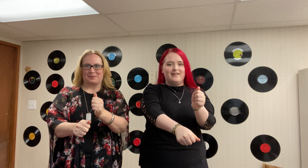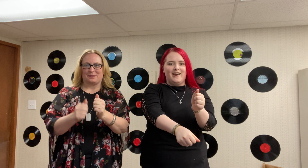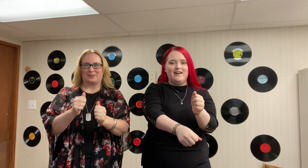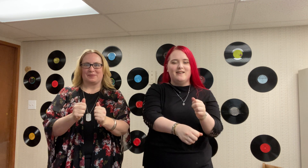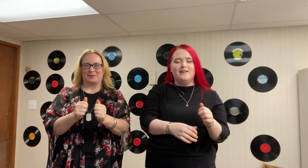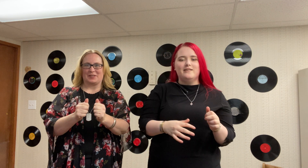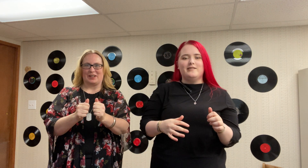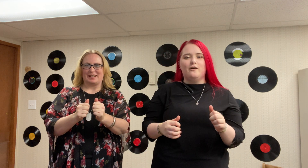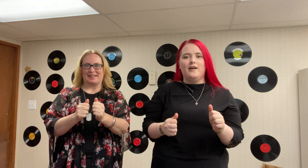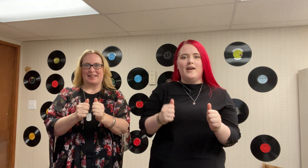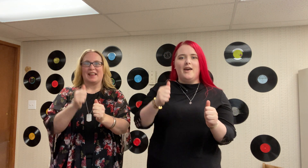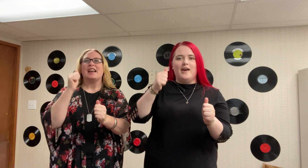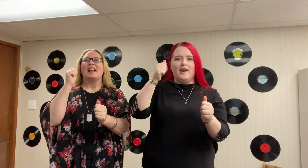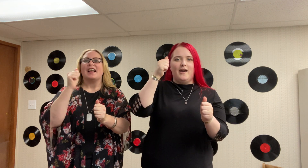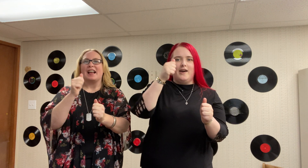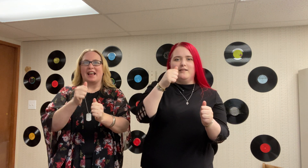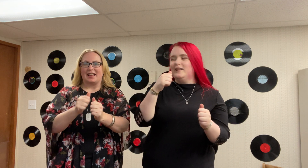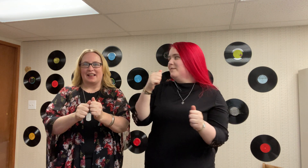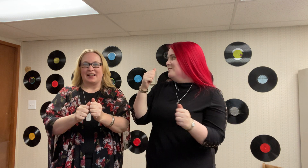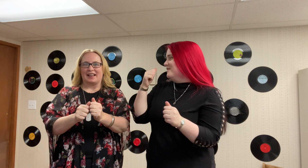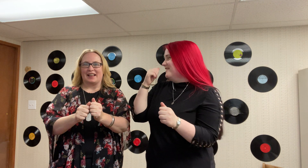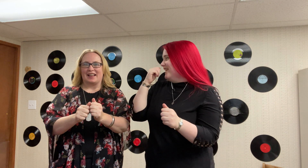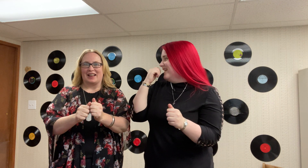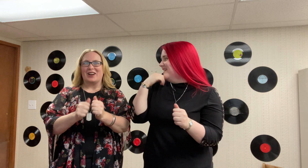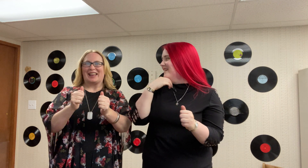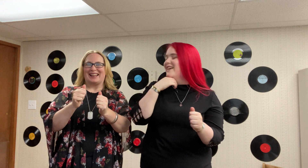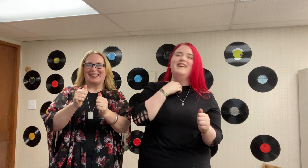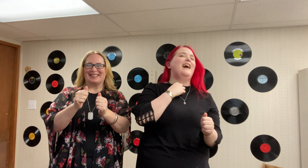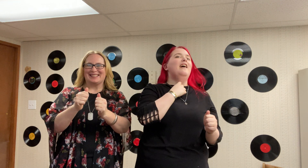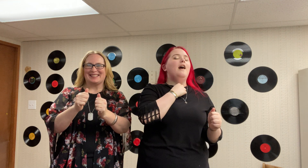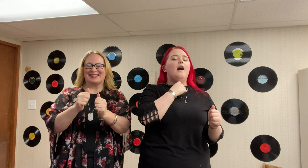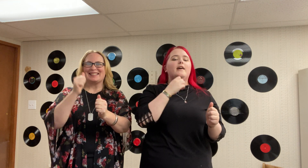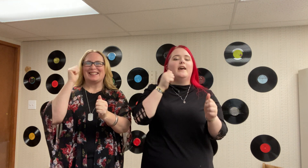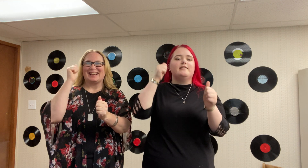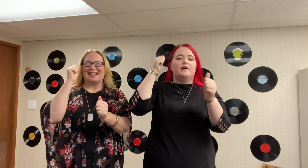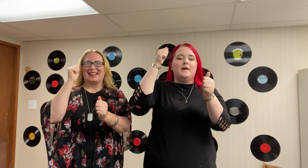okay? So, let me do the singing. Okay, so